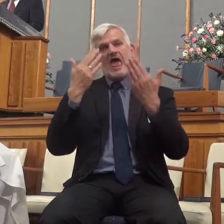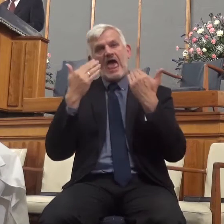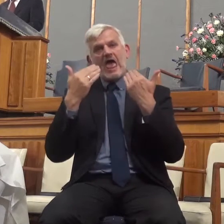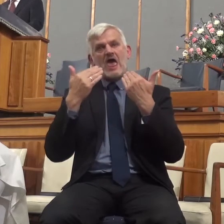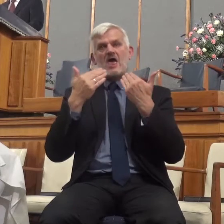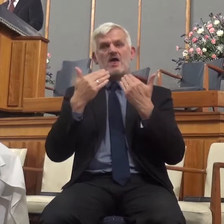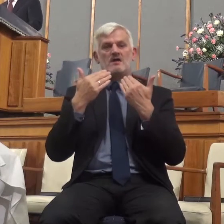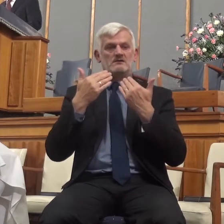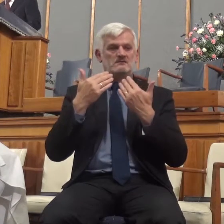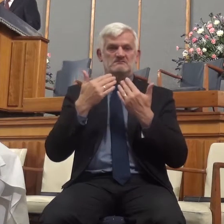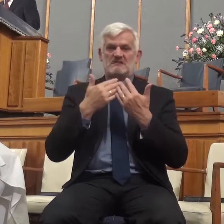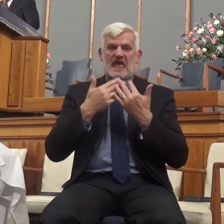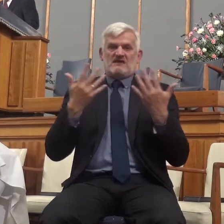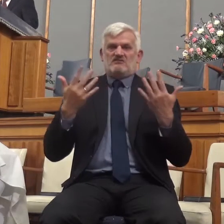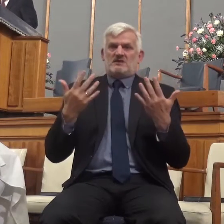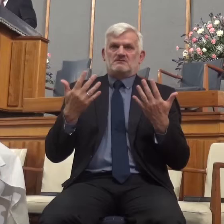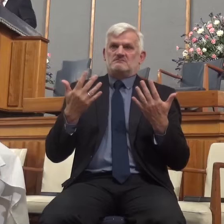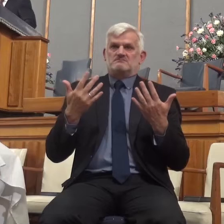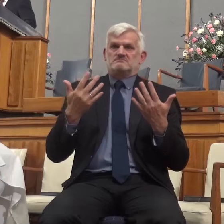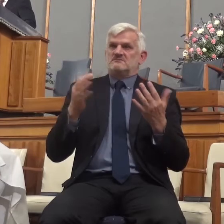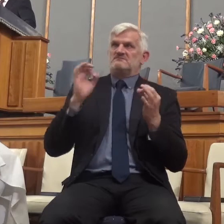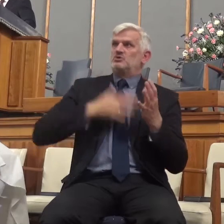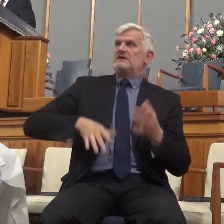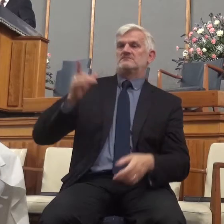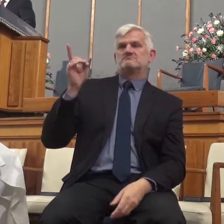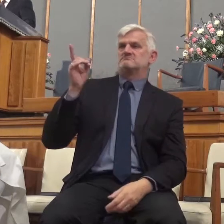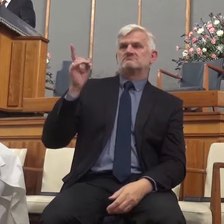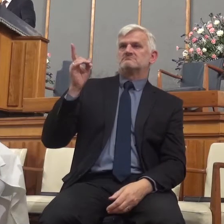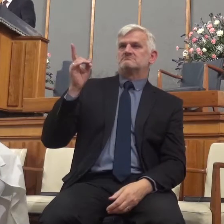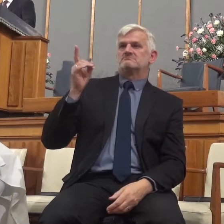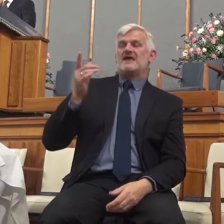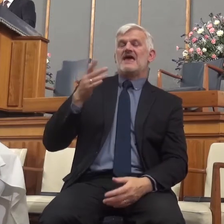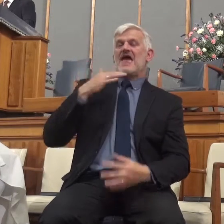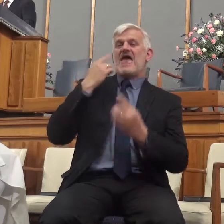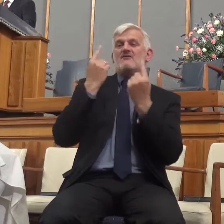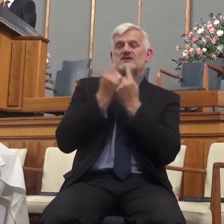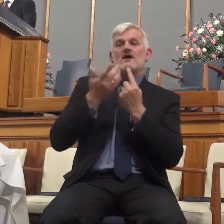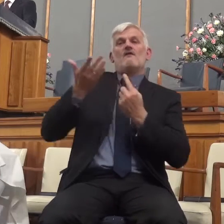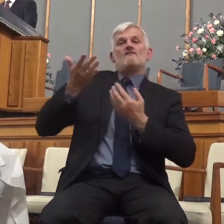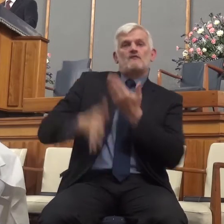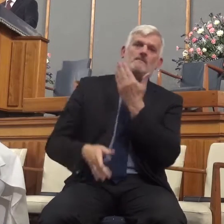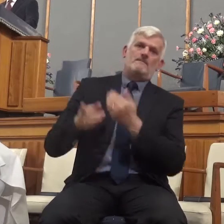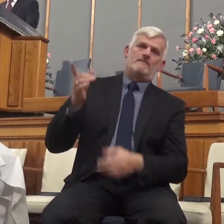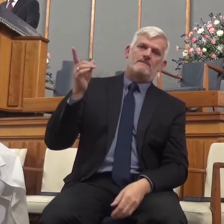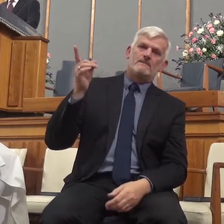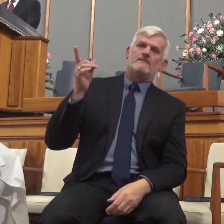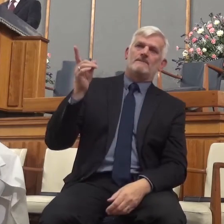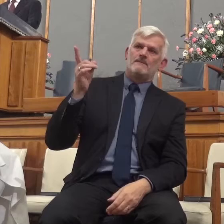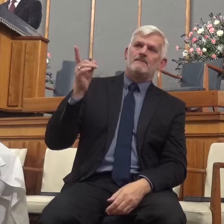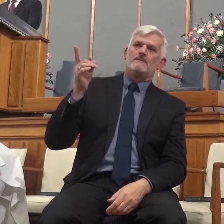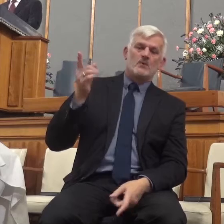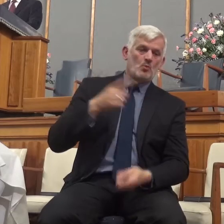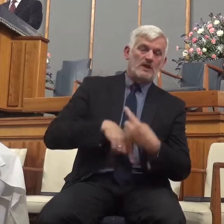input of energy, no nutrient, nothing that anything or anyone outside of himself can